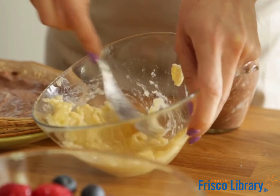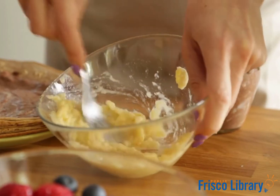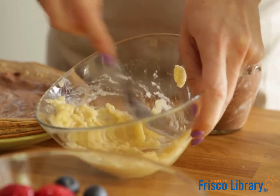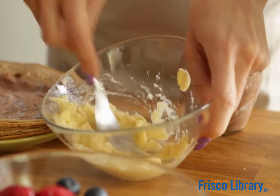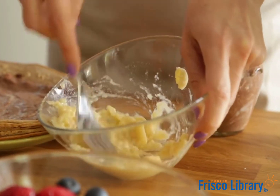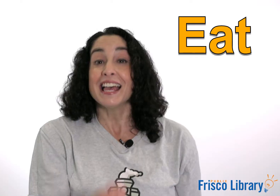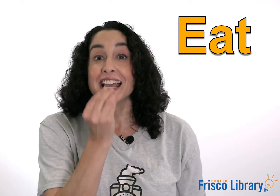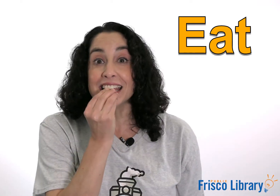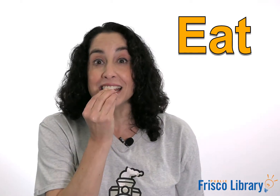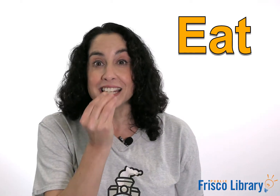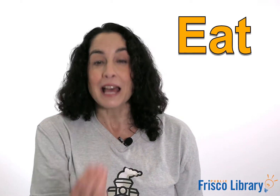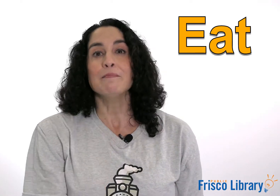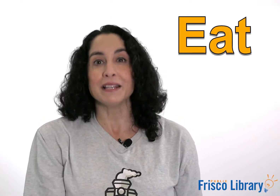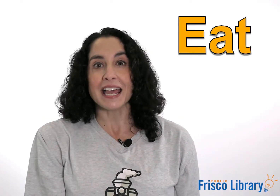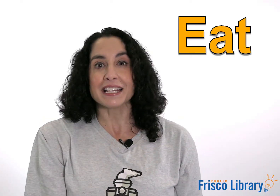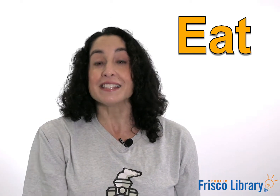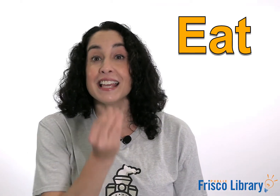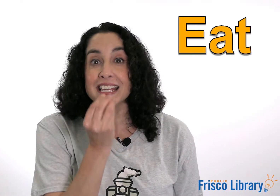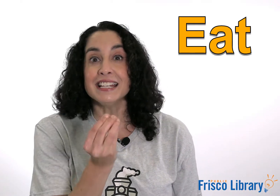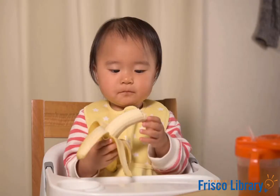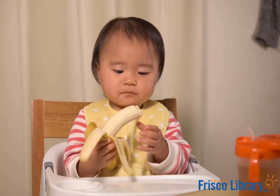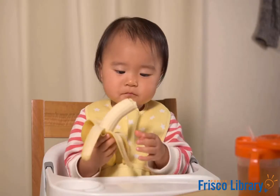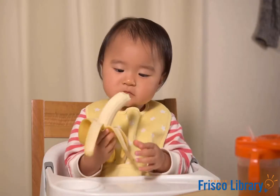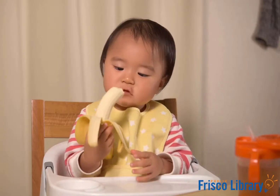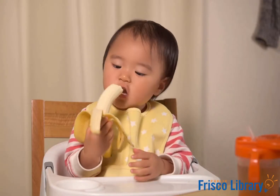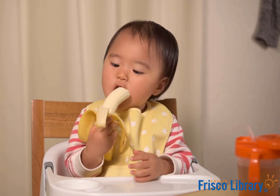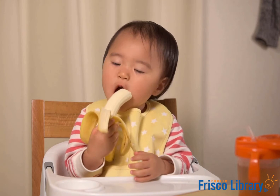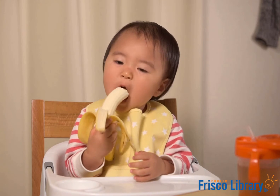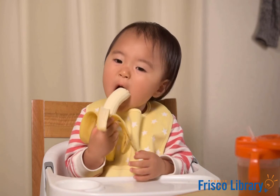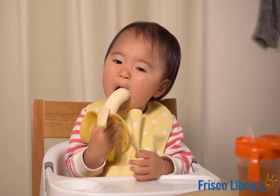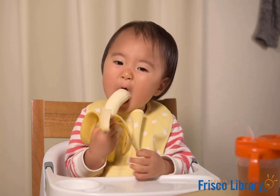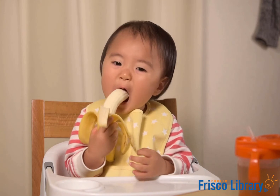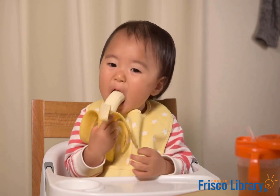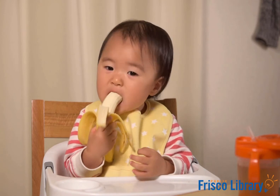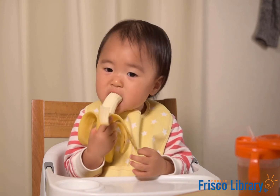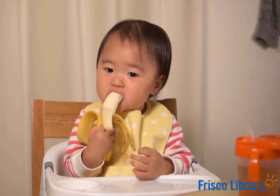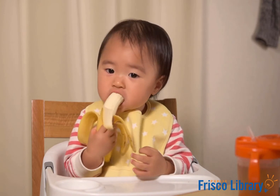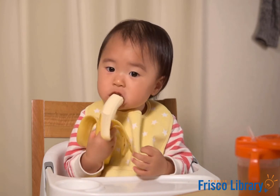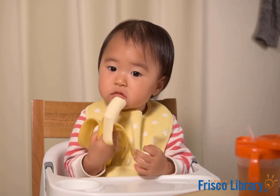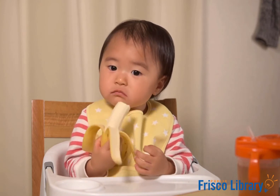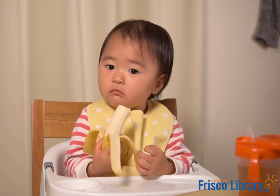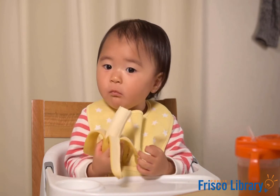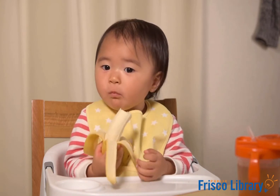bananas. eat bananas eat eat bananas eat bananas eat eat